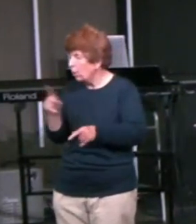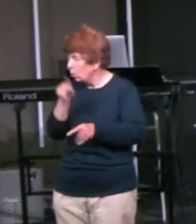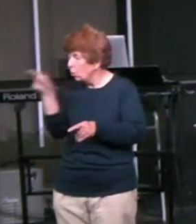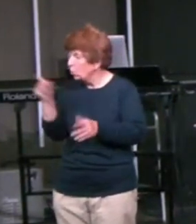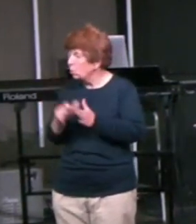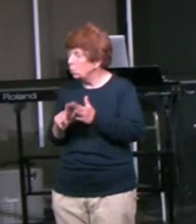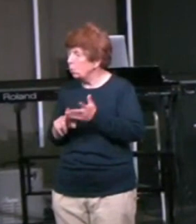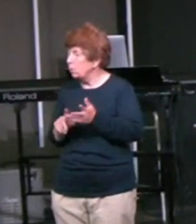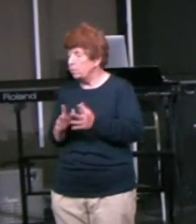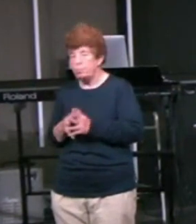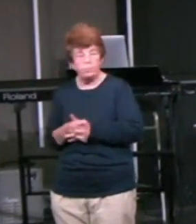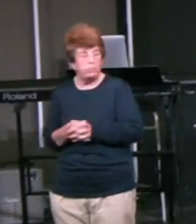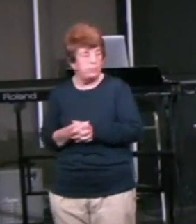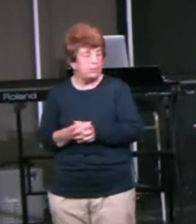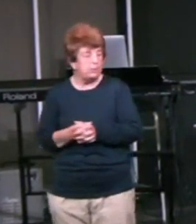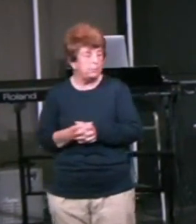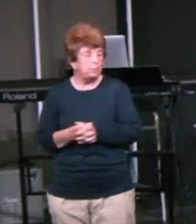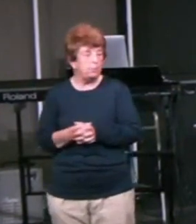do.